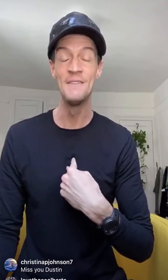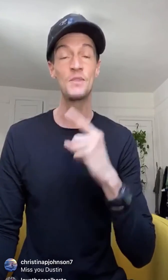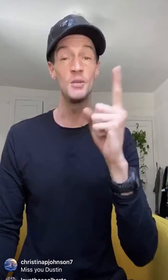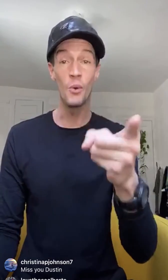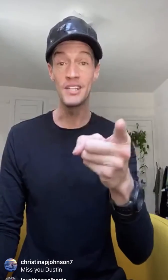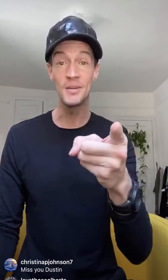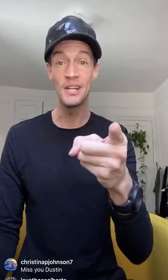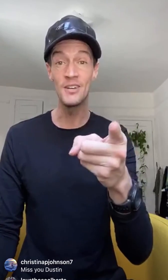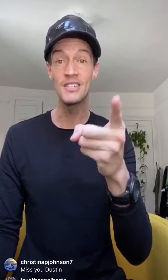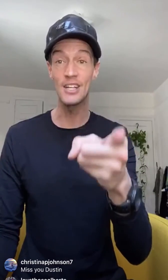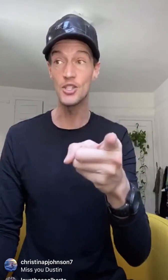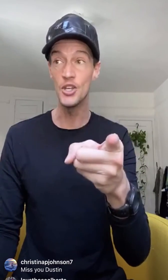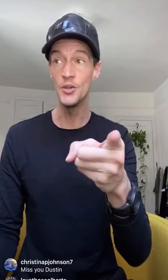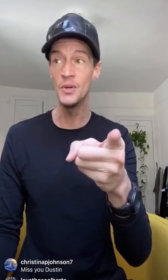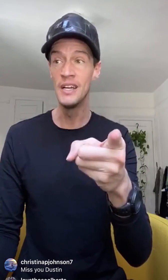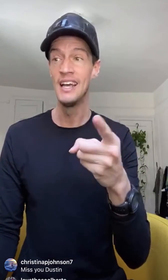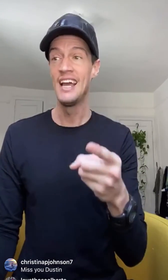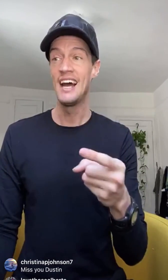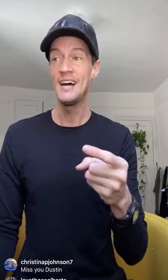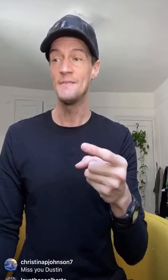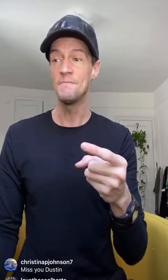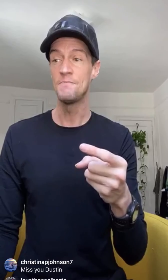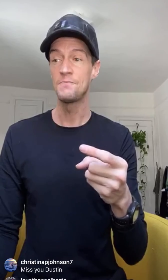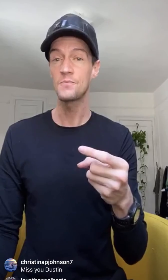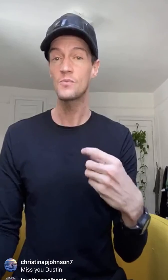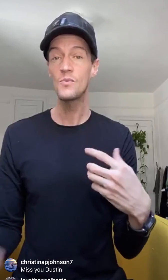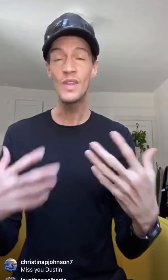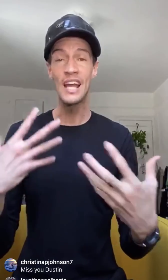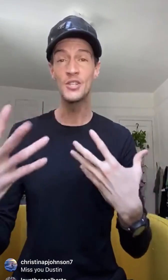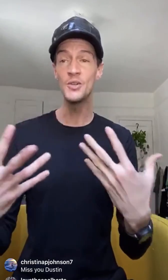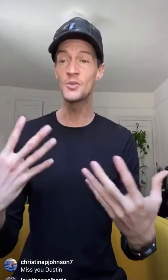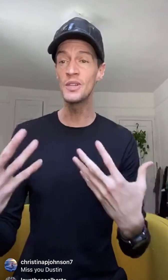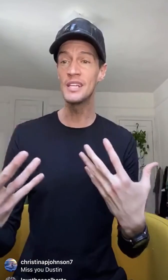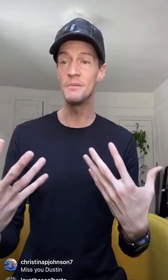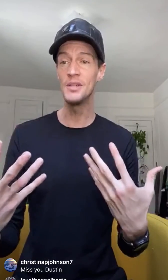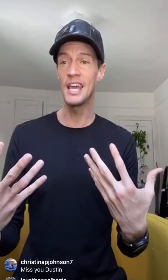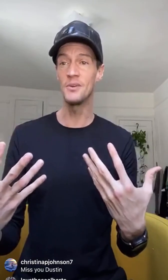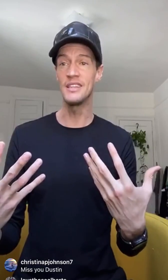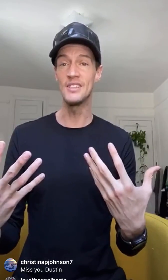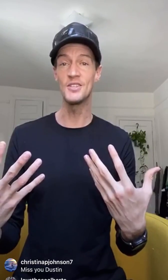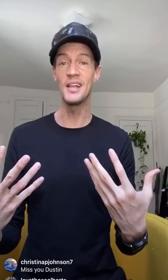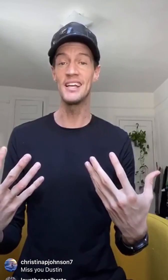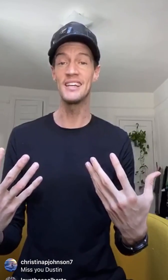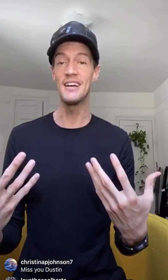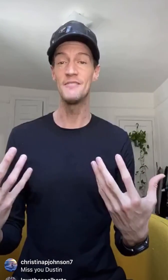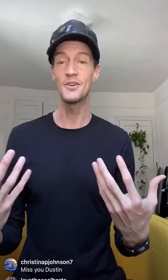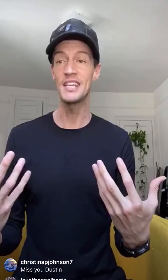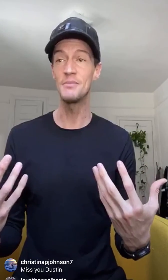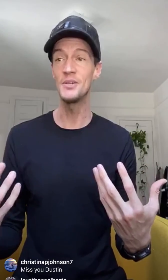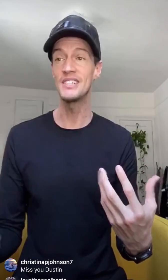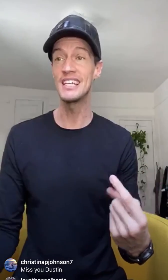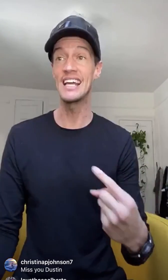with communicating with a deaf person. If you can really learn these well, these action words, you basically, if you